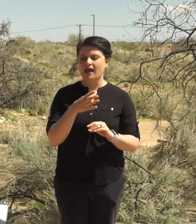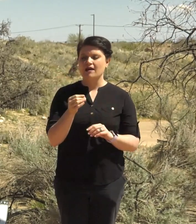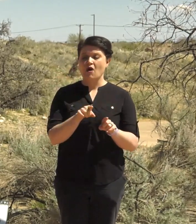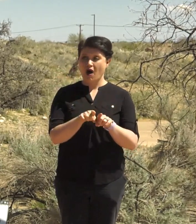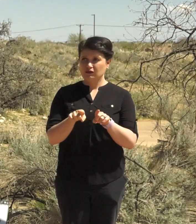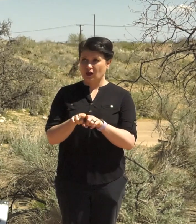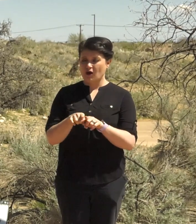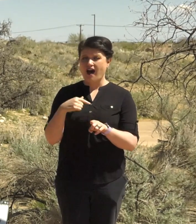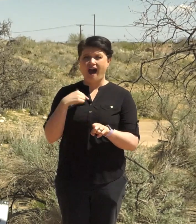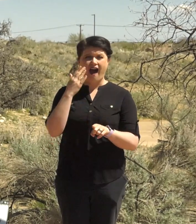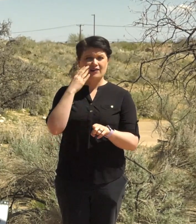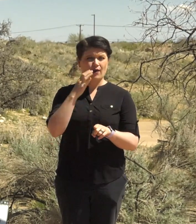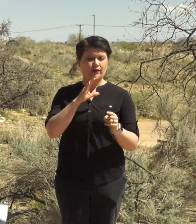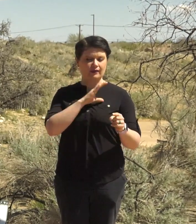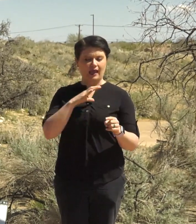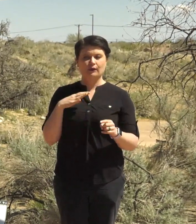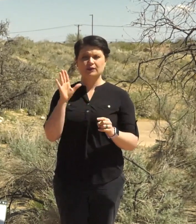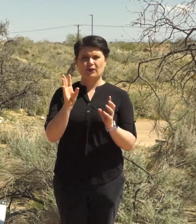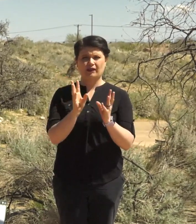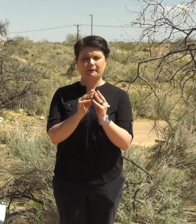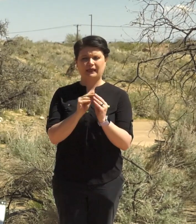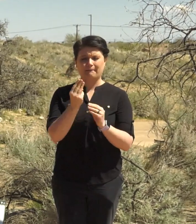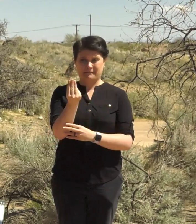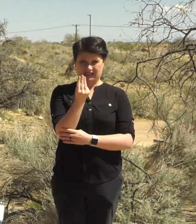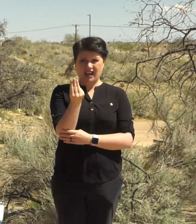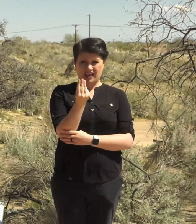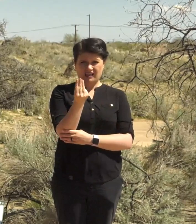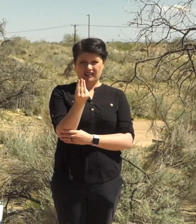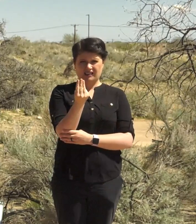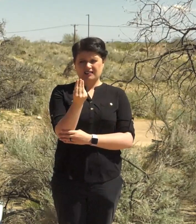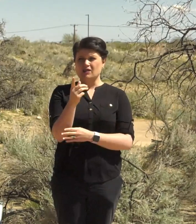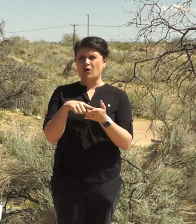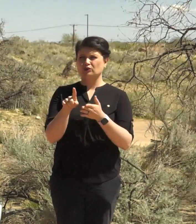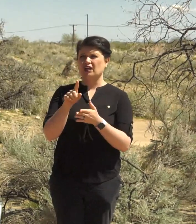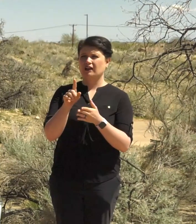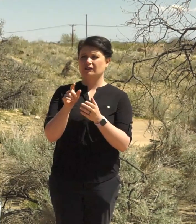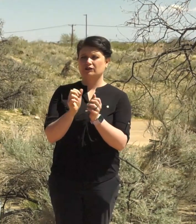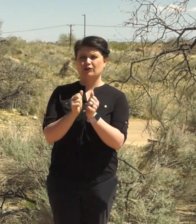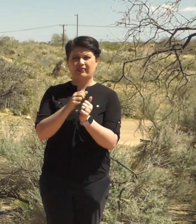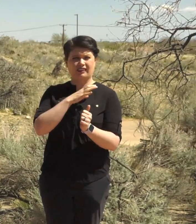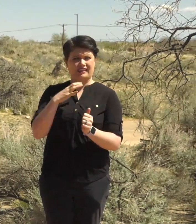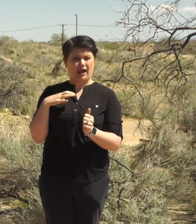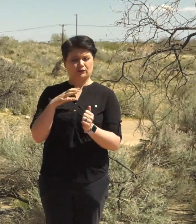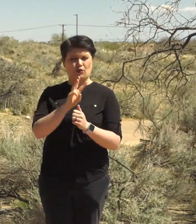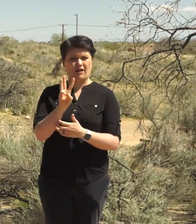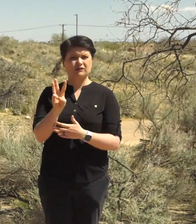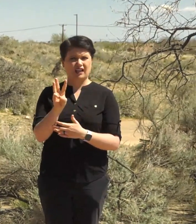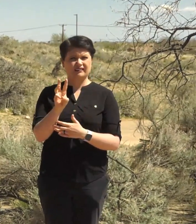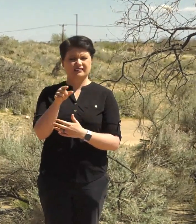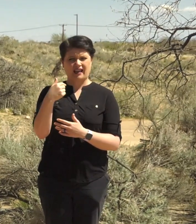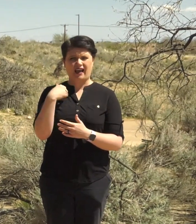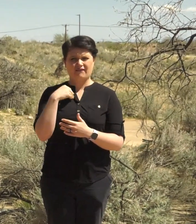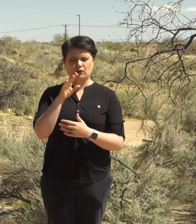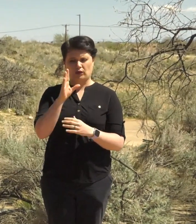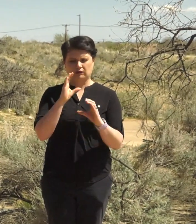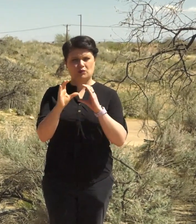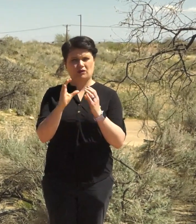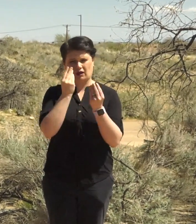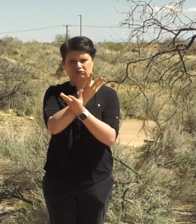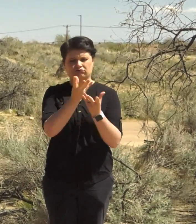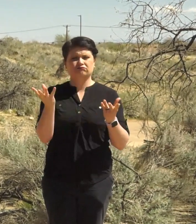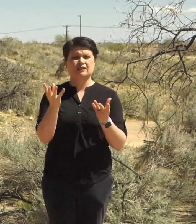also I know Council is going to be meeting Monday, so check in with Council with the Council website, and they'll be communicating in terms